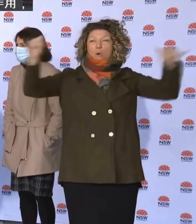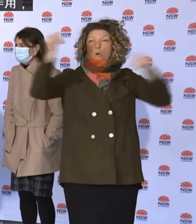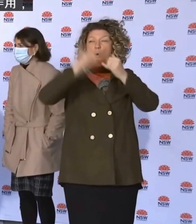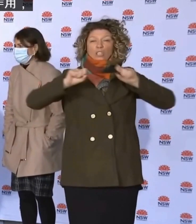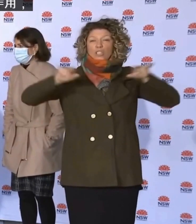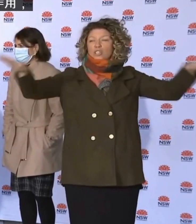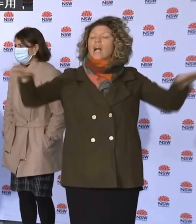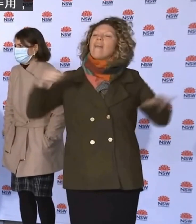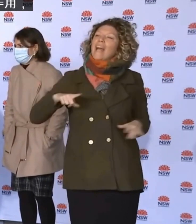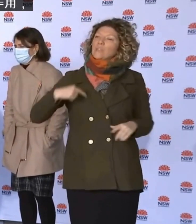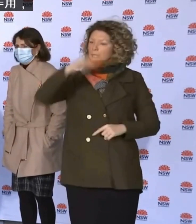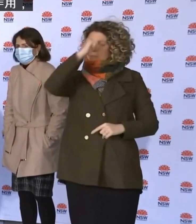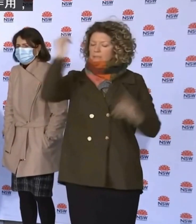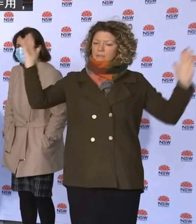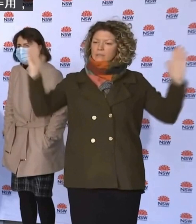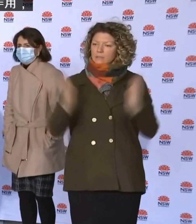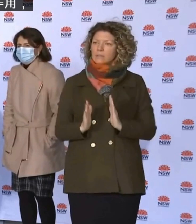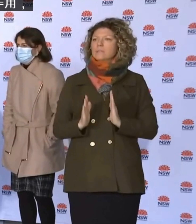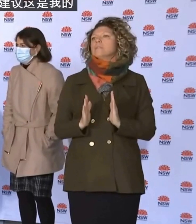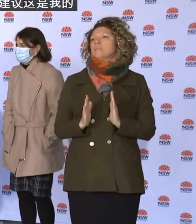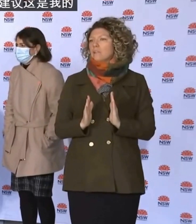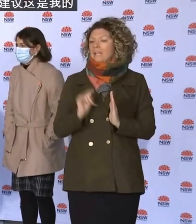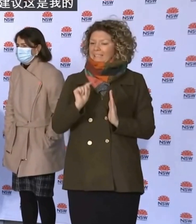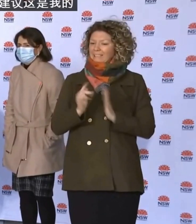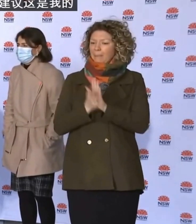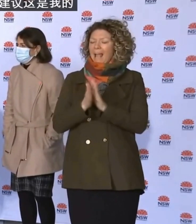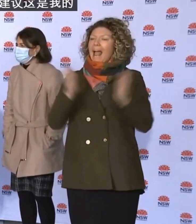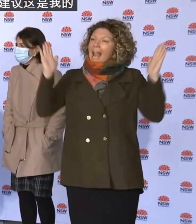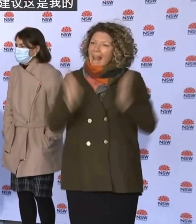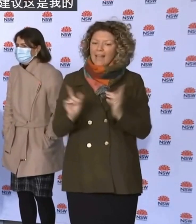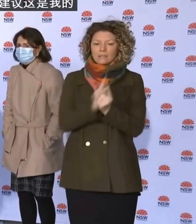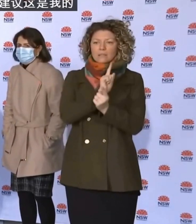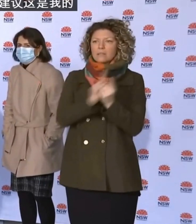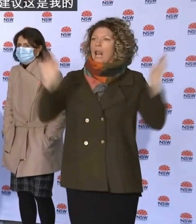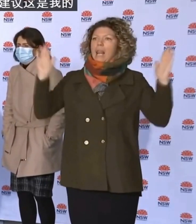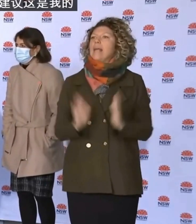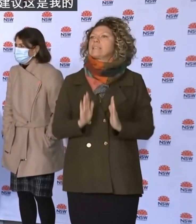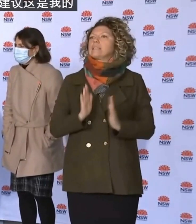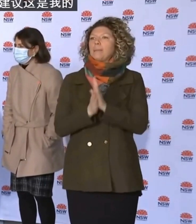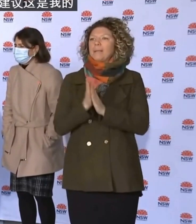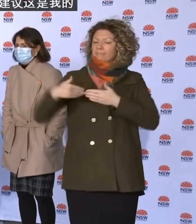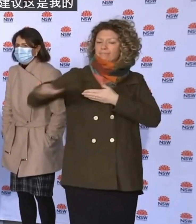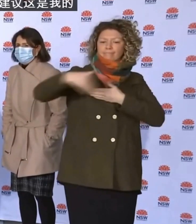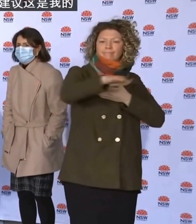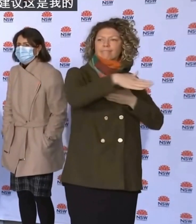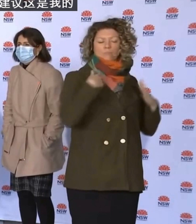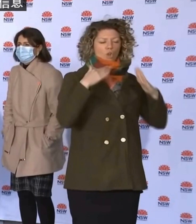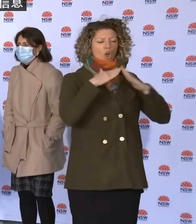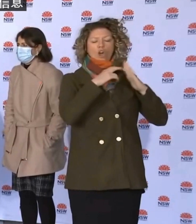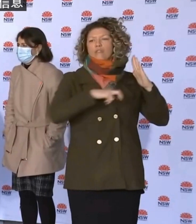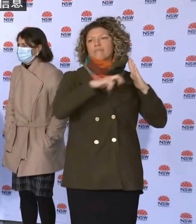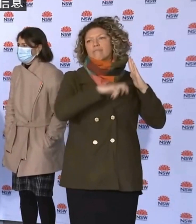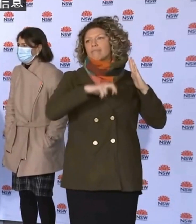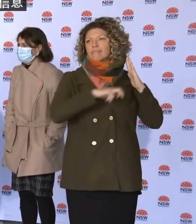the movement and the potential interaction and minimise everything in workplaces. I've also advised, which has been